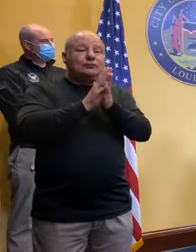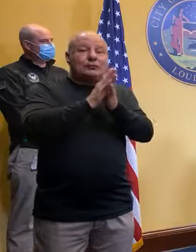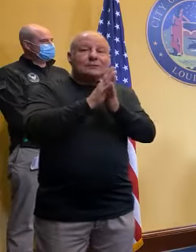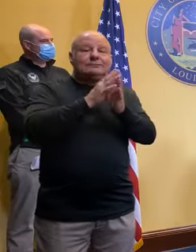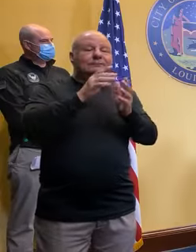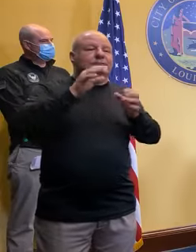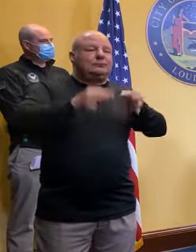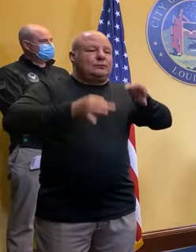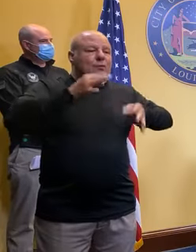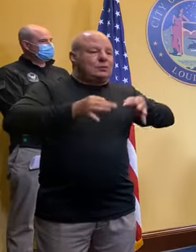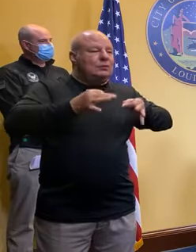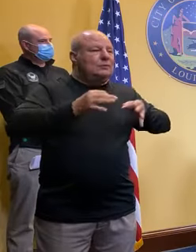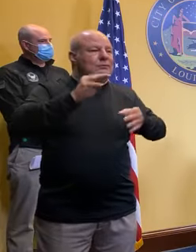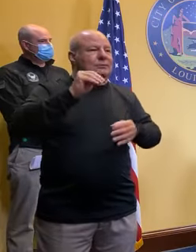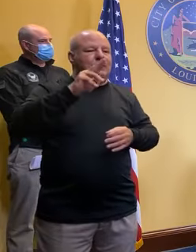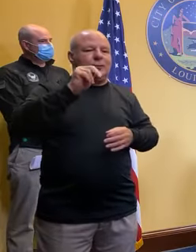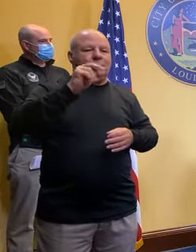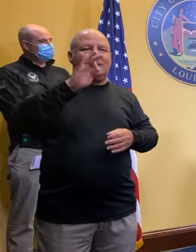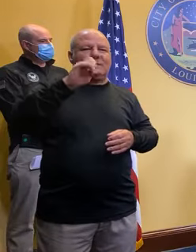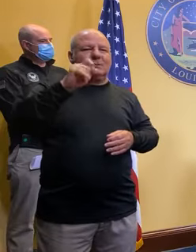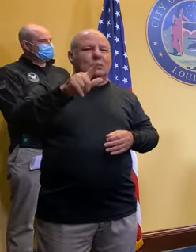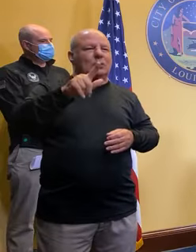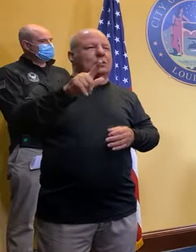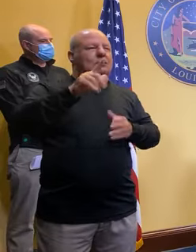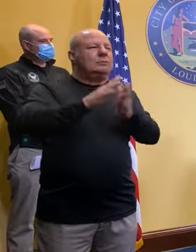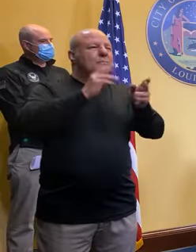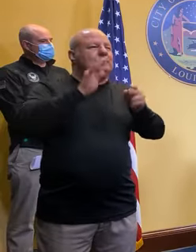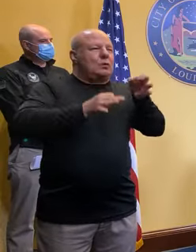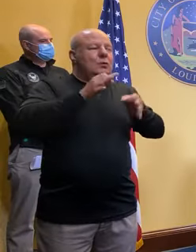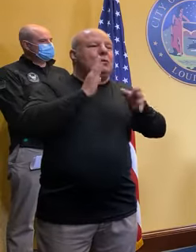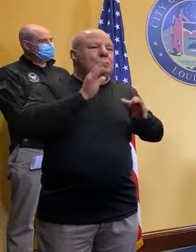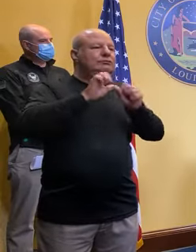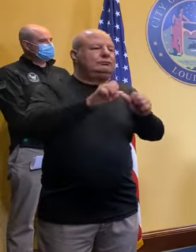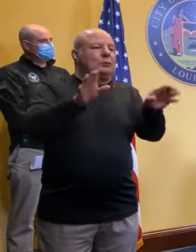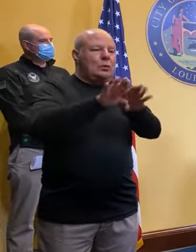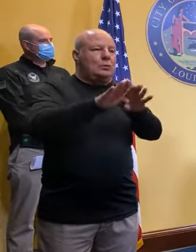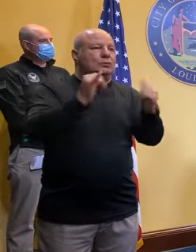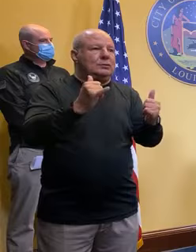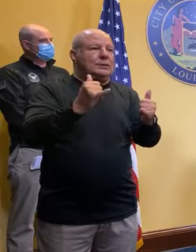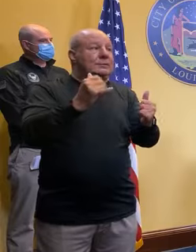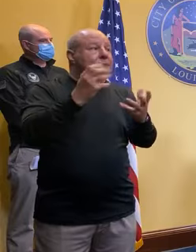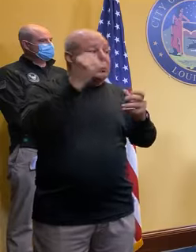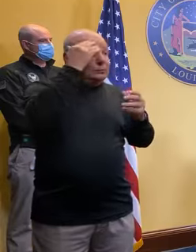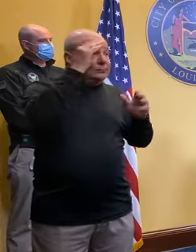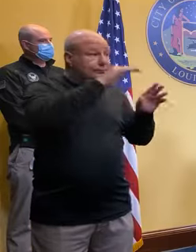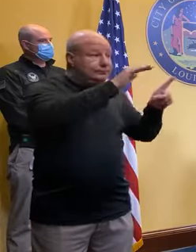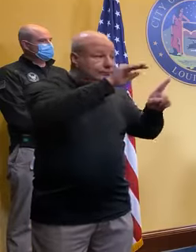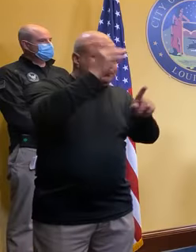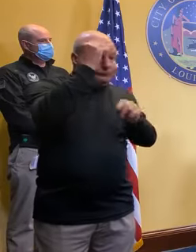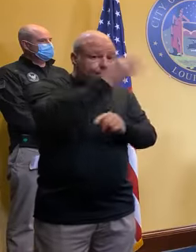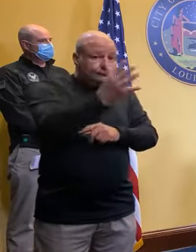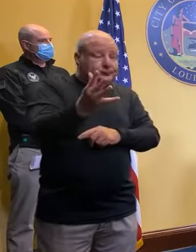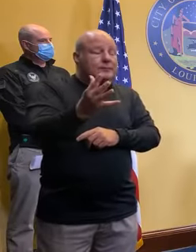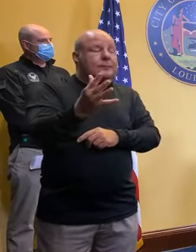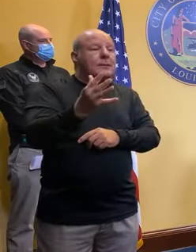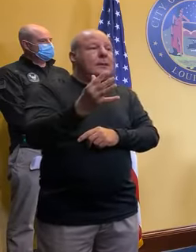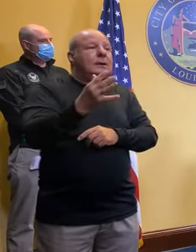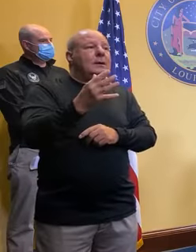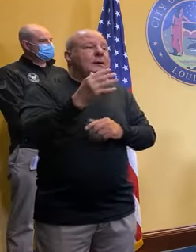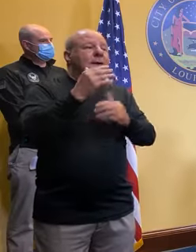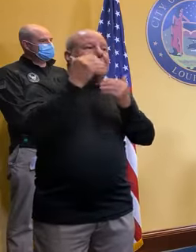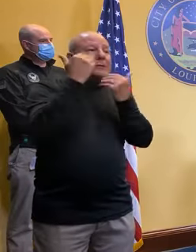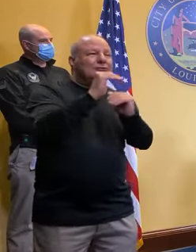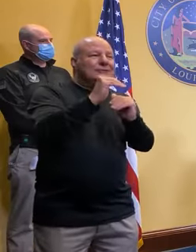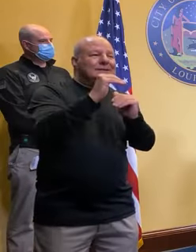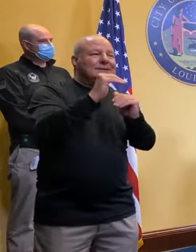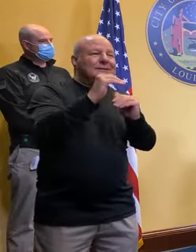closed on today, and I do want to make you all aware, in terms of our easement of restrictions.